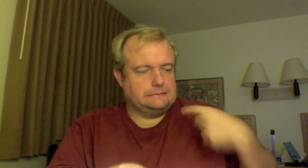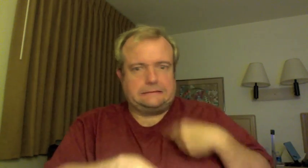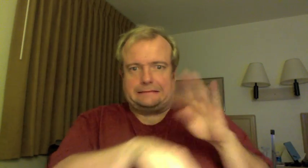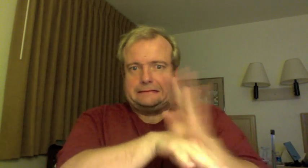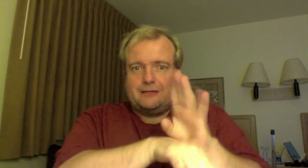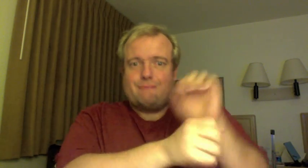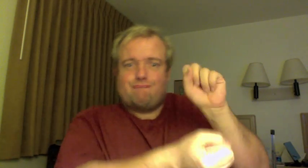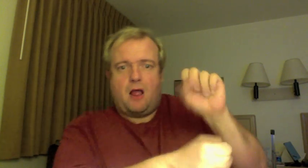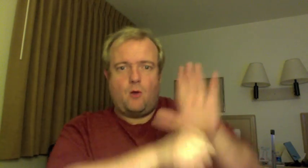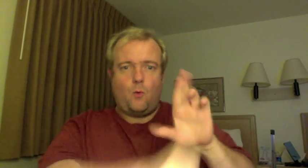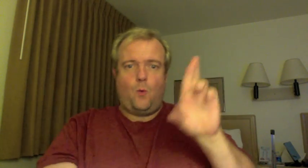wraps around the stadium.